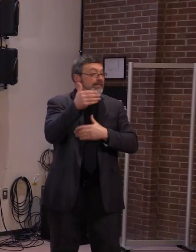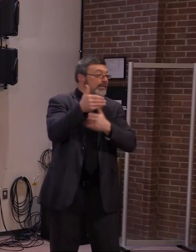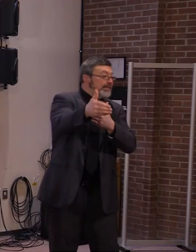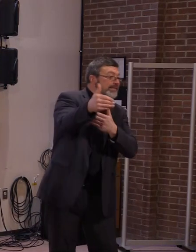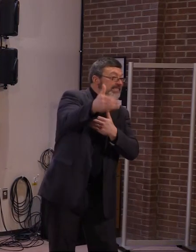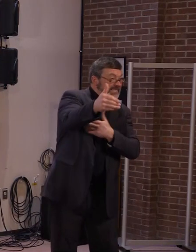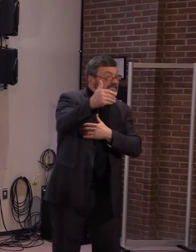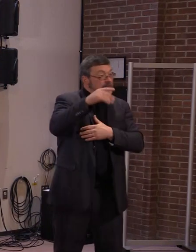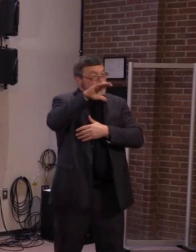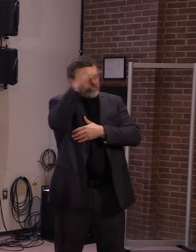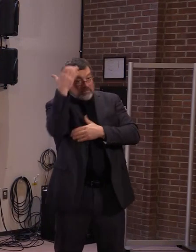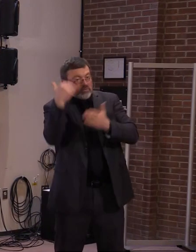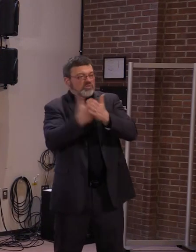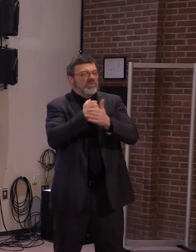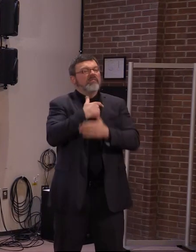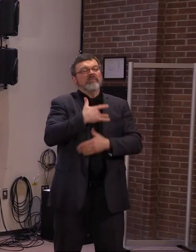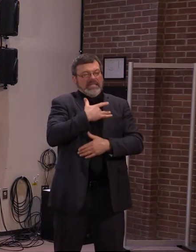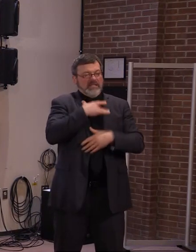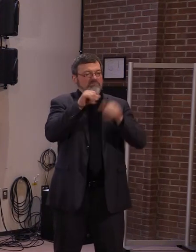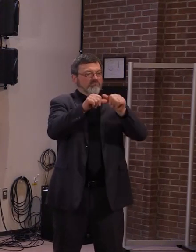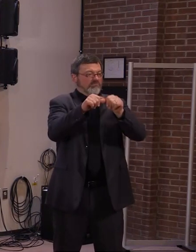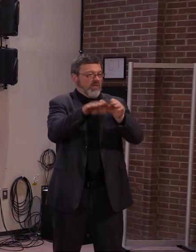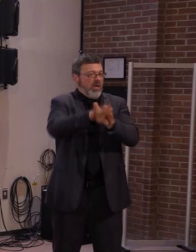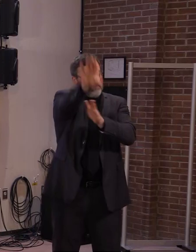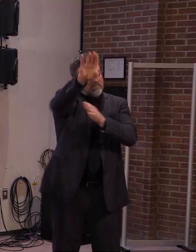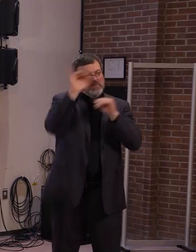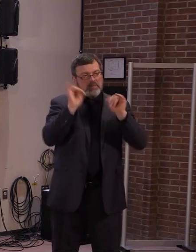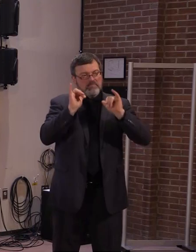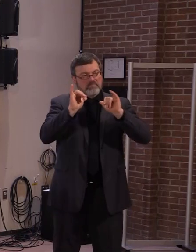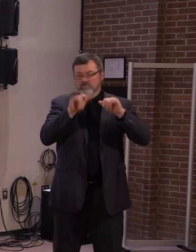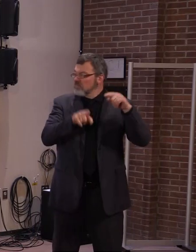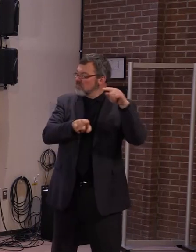an elevated amount of cases following Thanksgiving,